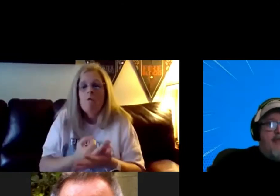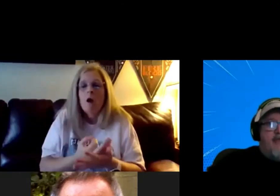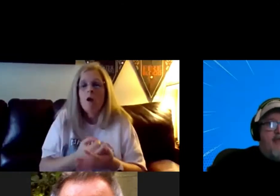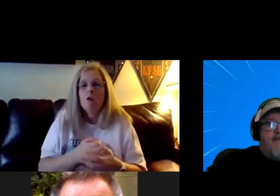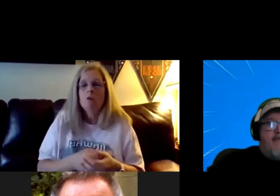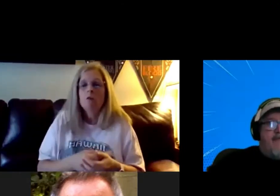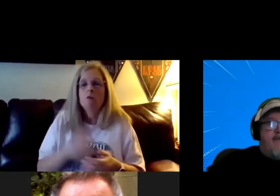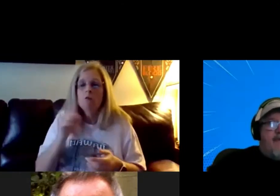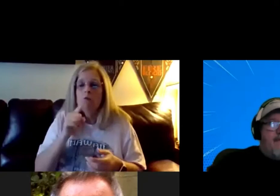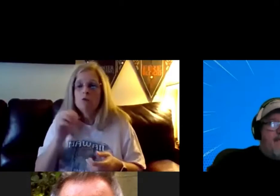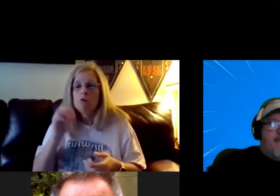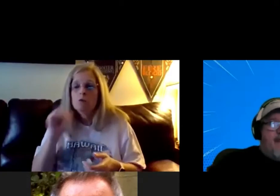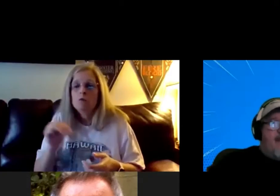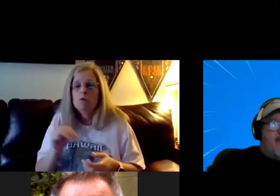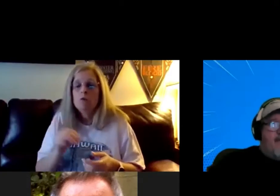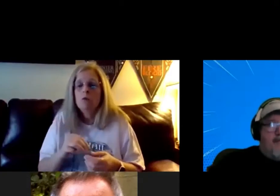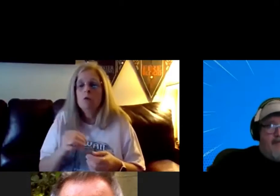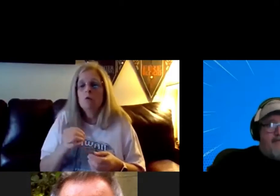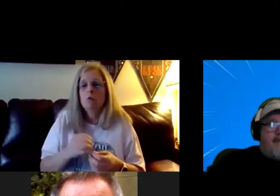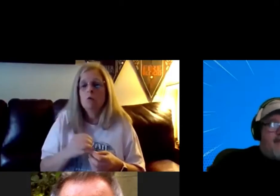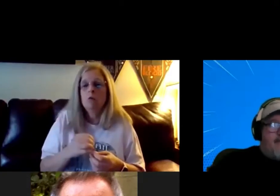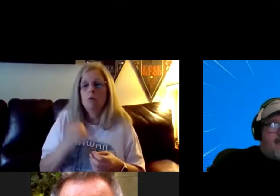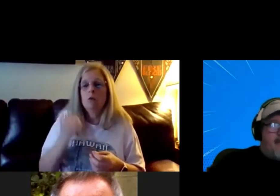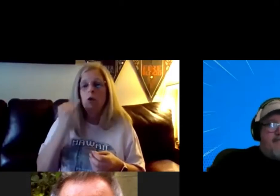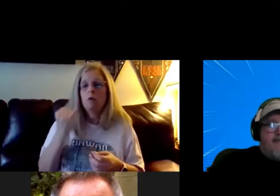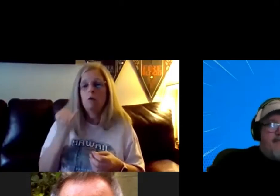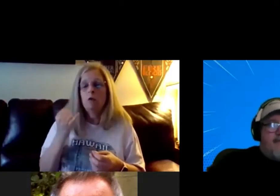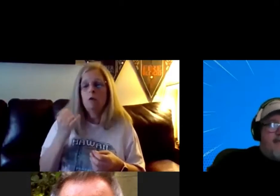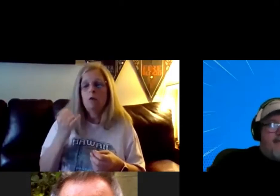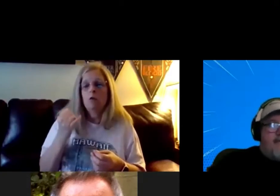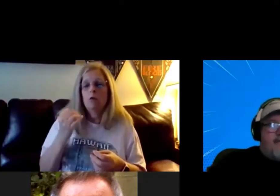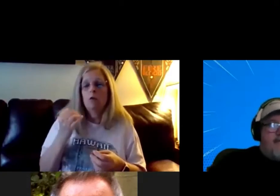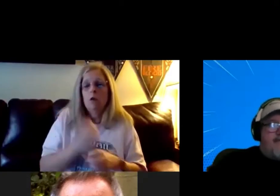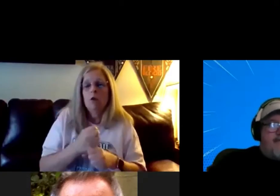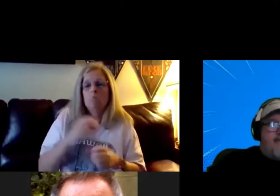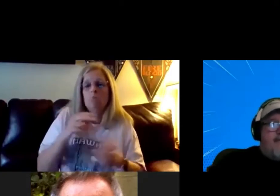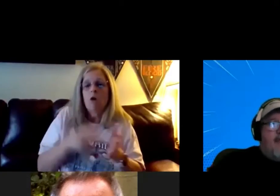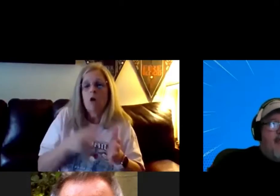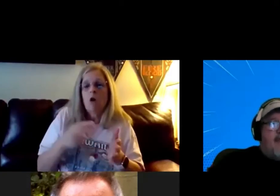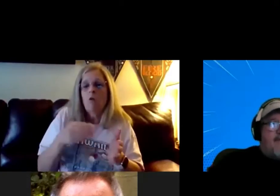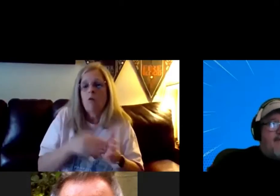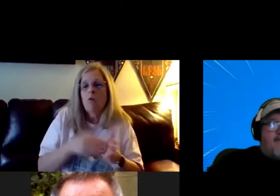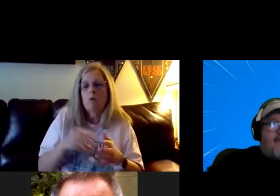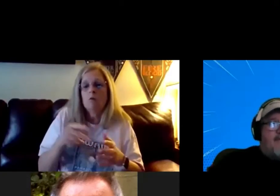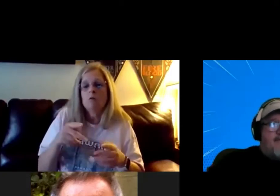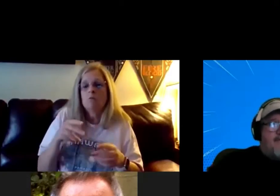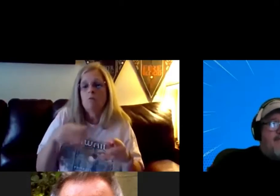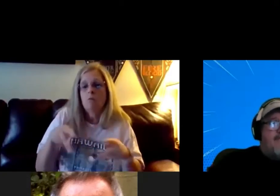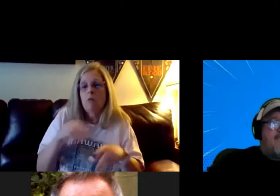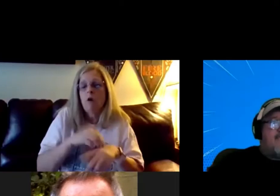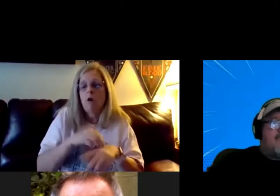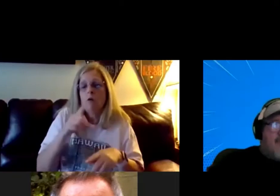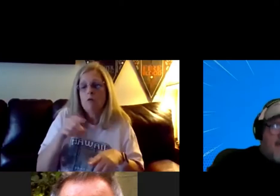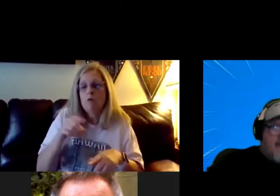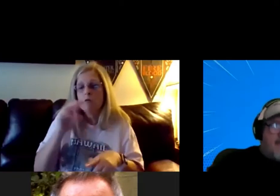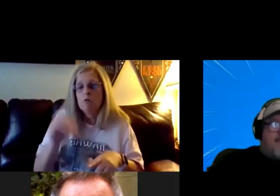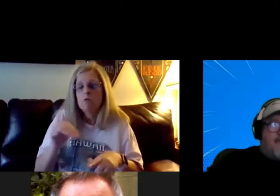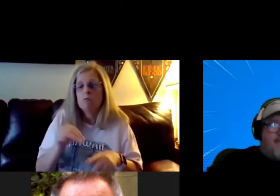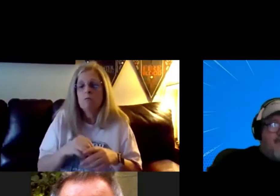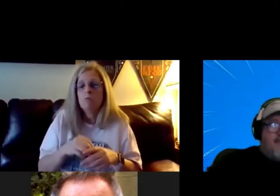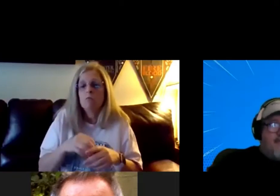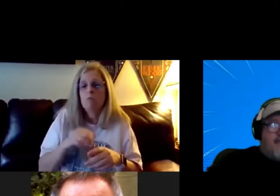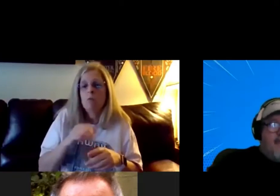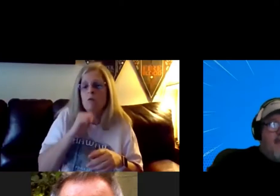Zoom, that if you hit a lot of people, let's say a couple thousand people on your Zoom, it starts to not run